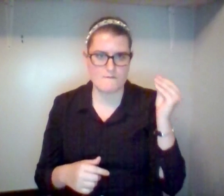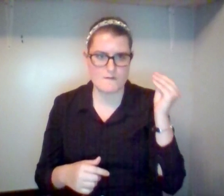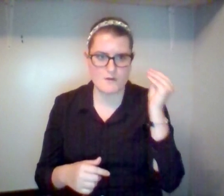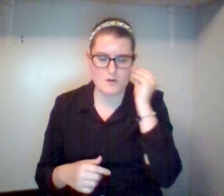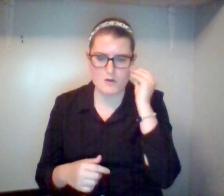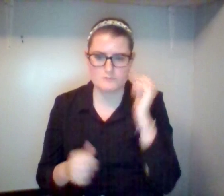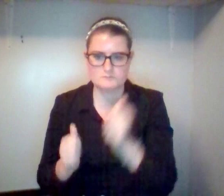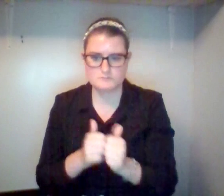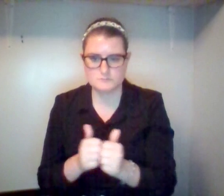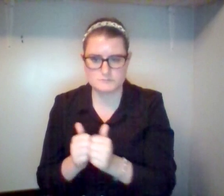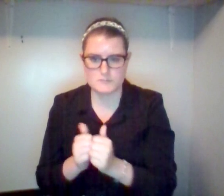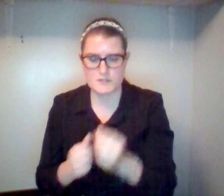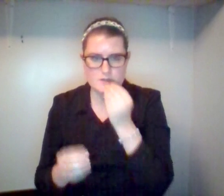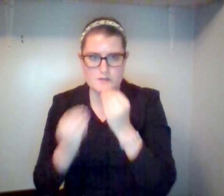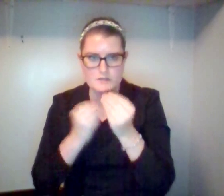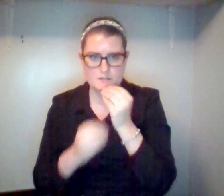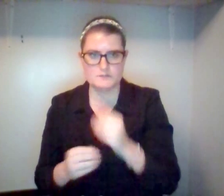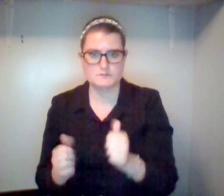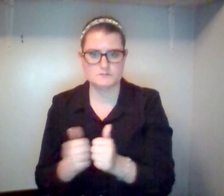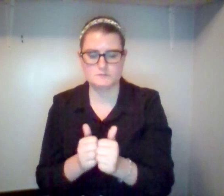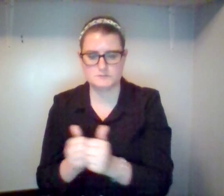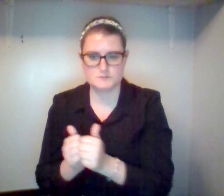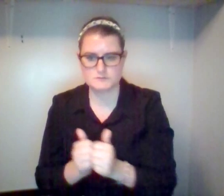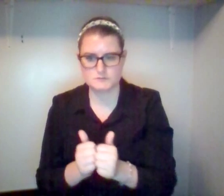we would have made it. You know, we were both in college, but we would have figured it out.